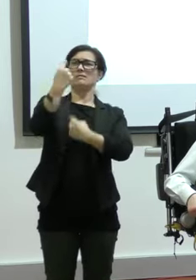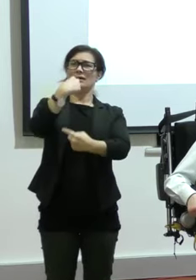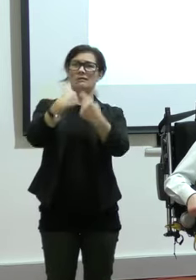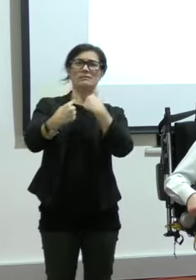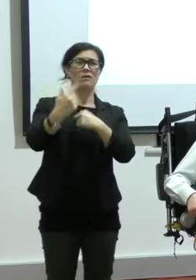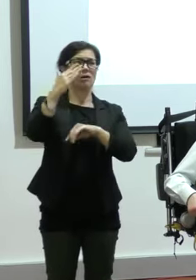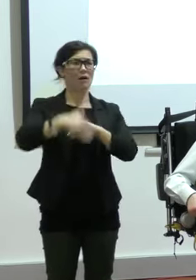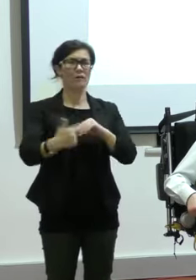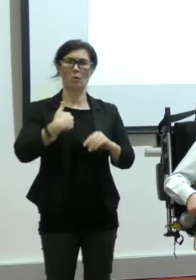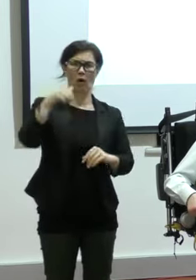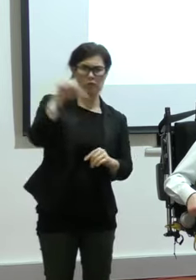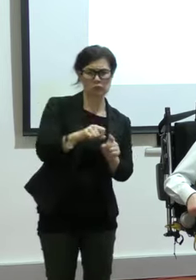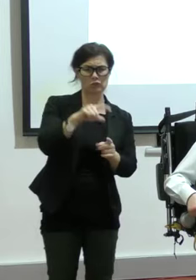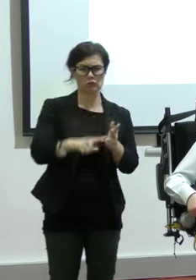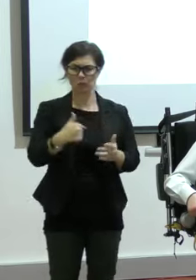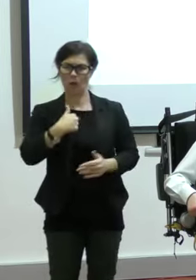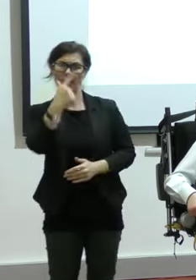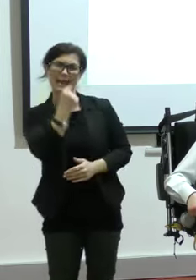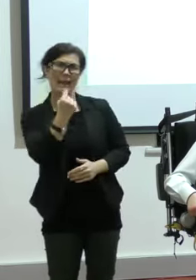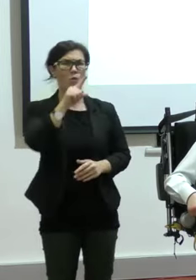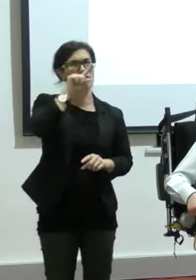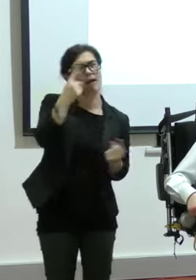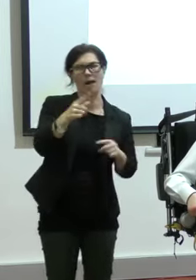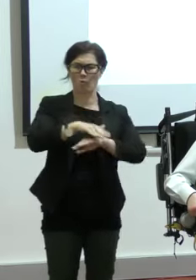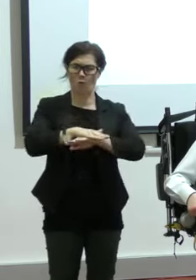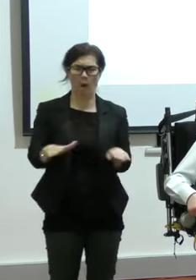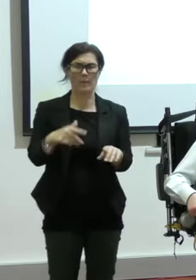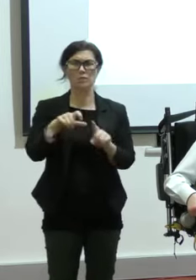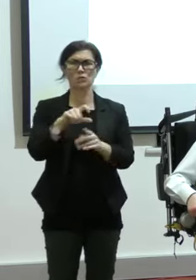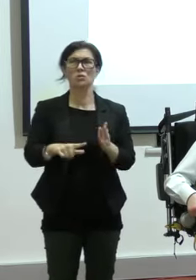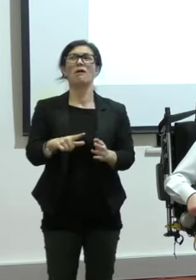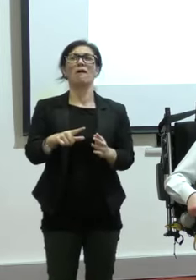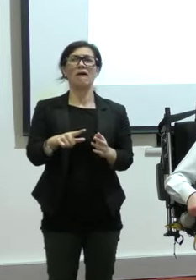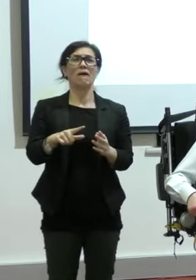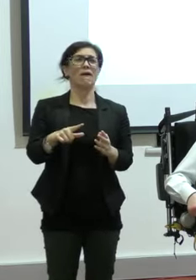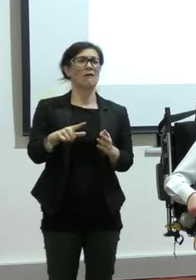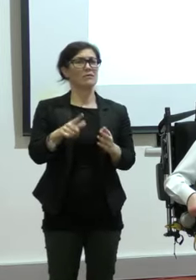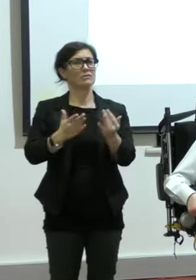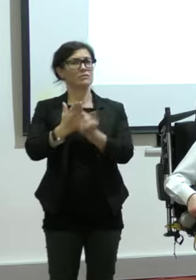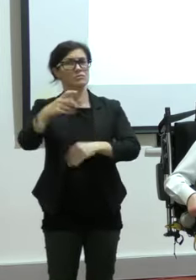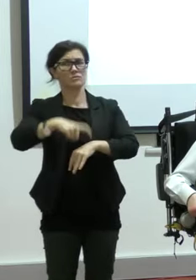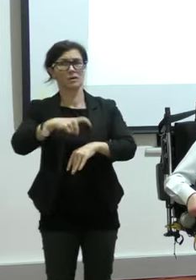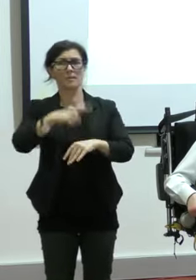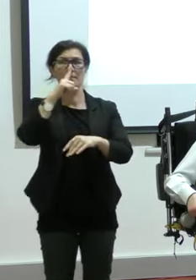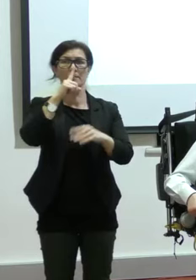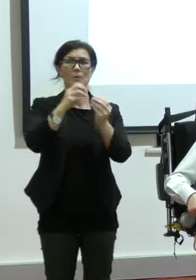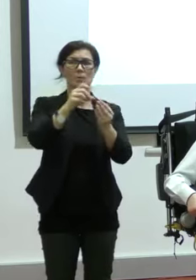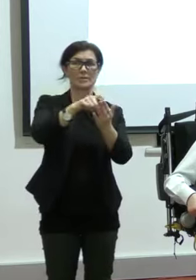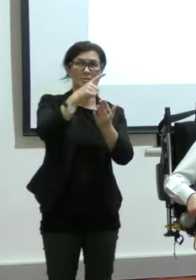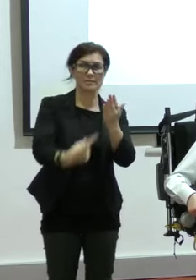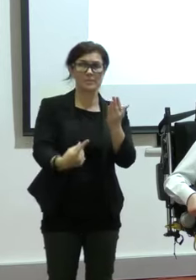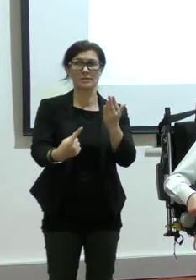what they should be doing or what they can do and what they're not allowed to do, that over time people with disability and their families settle